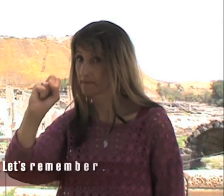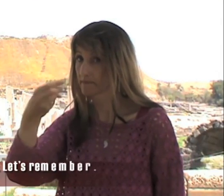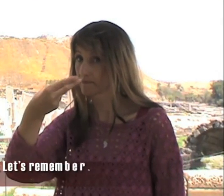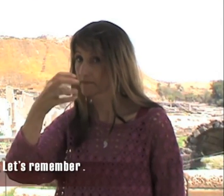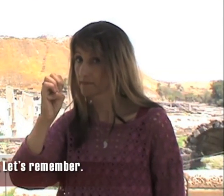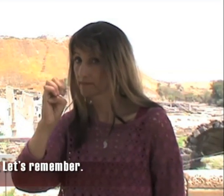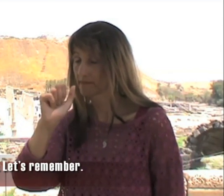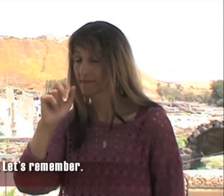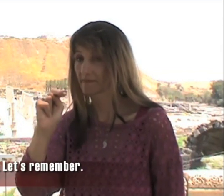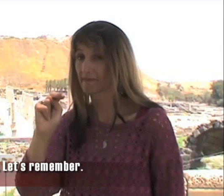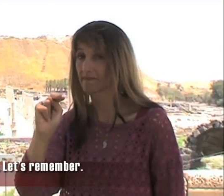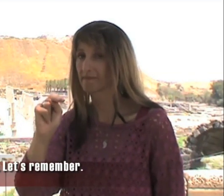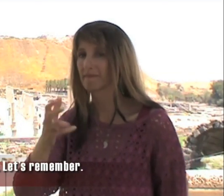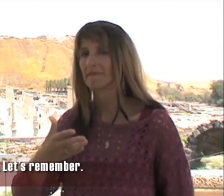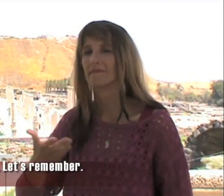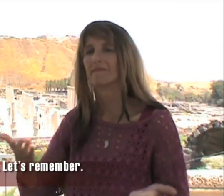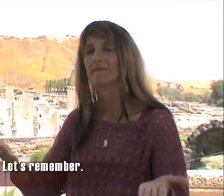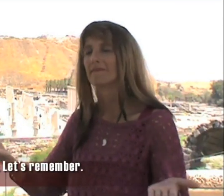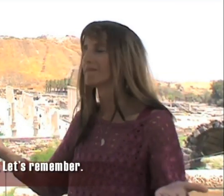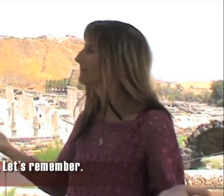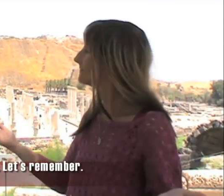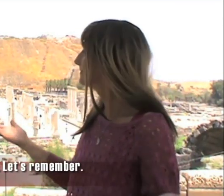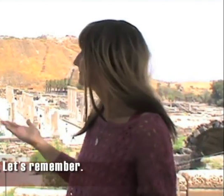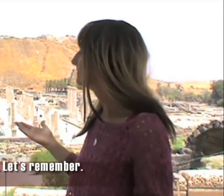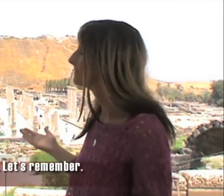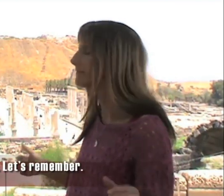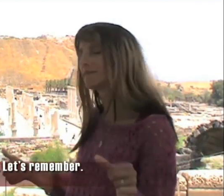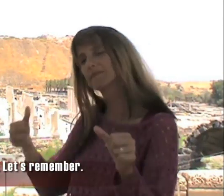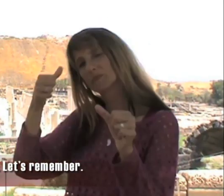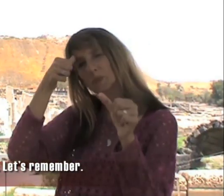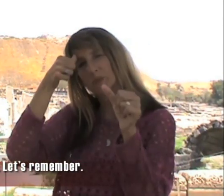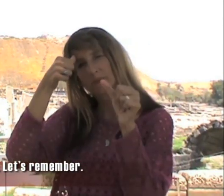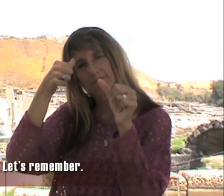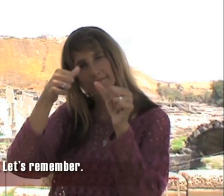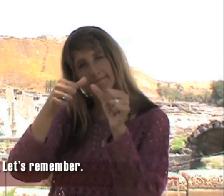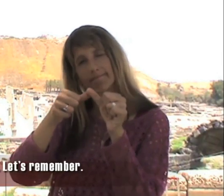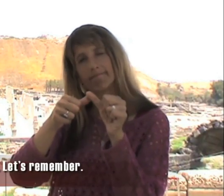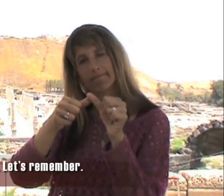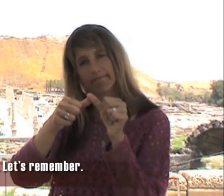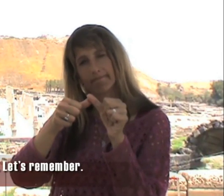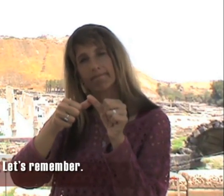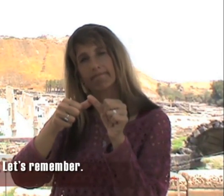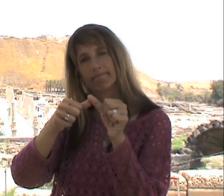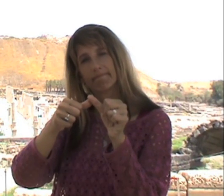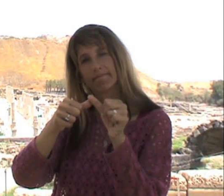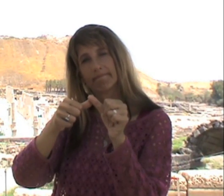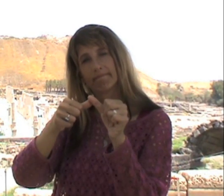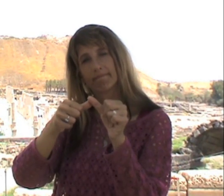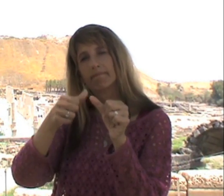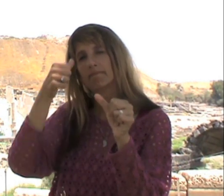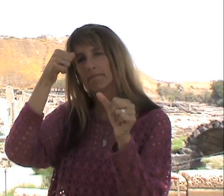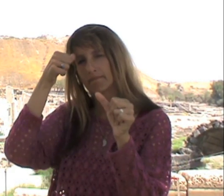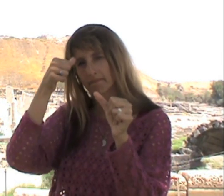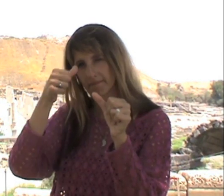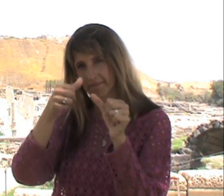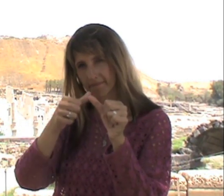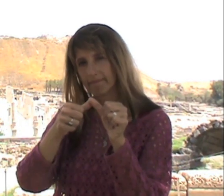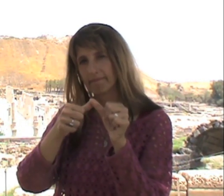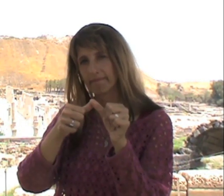Beth-Shean is here. And let's remember. Remember.